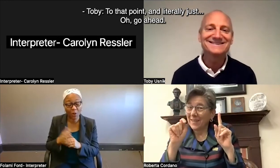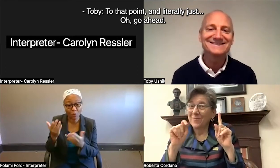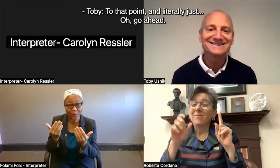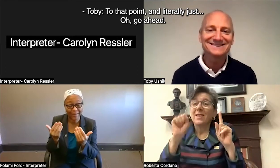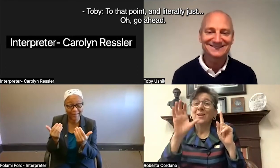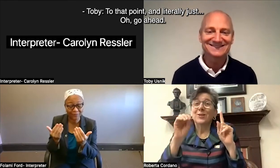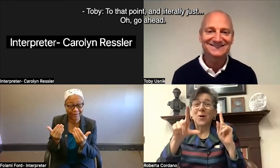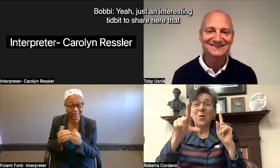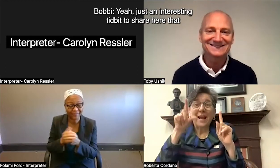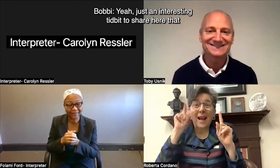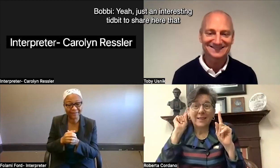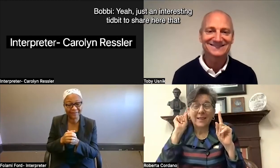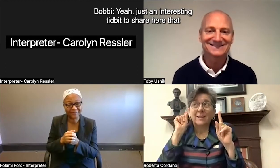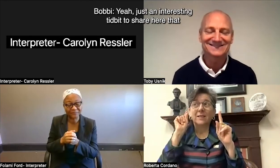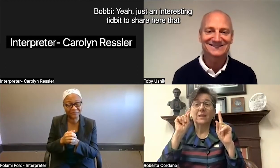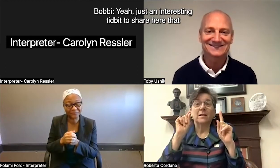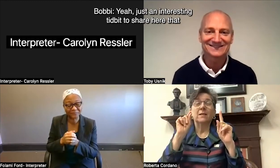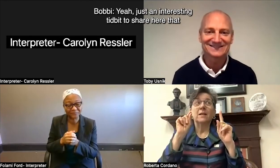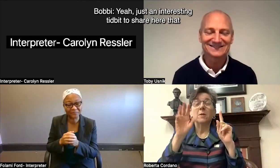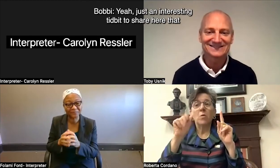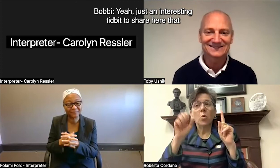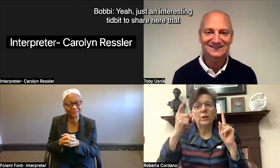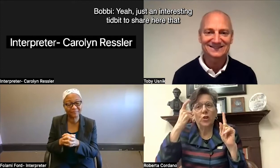Yeah. Just an interesting tidbit to share here that